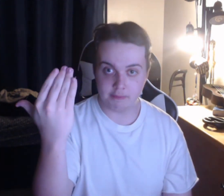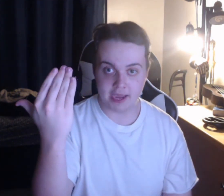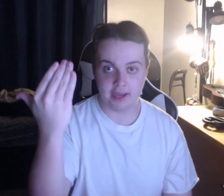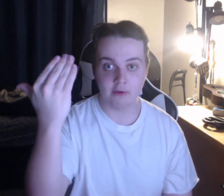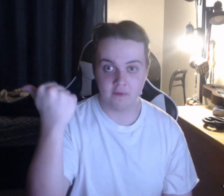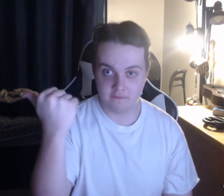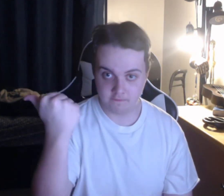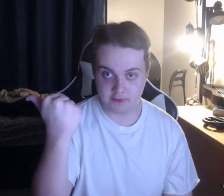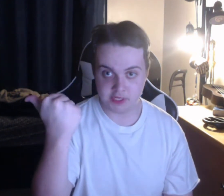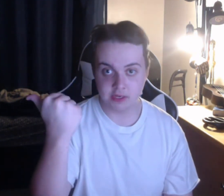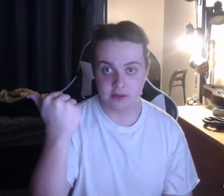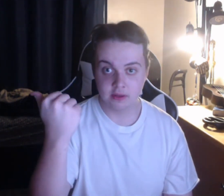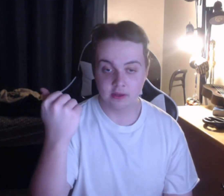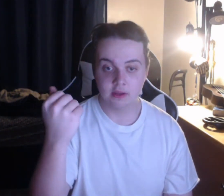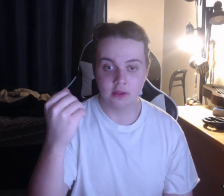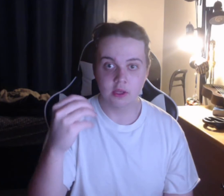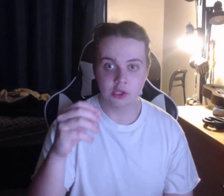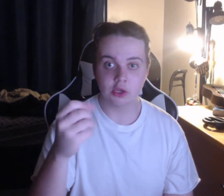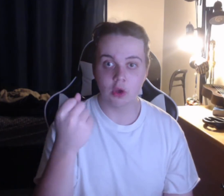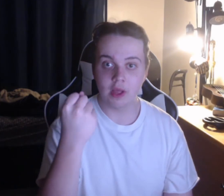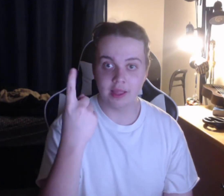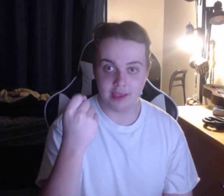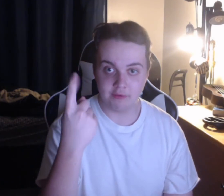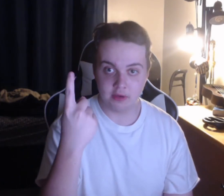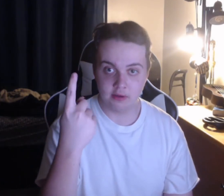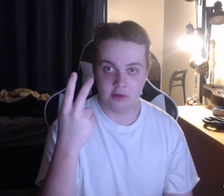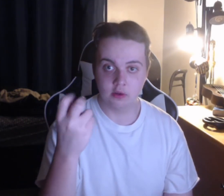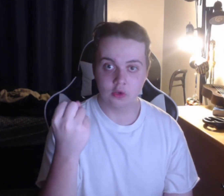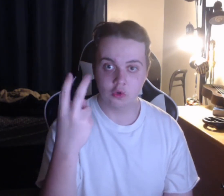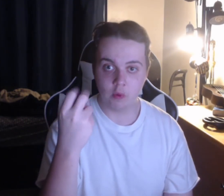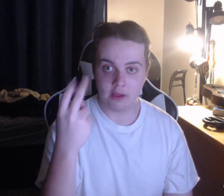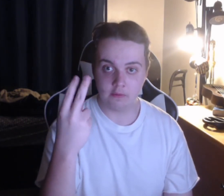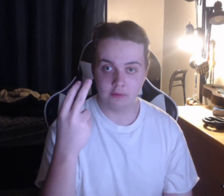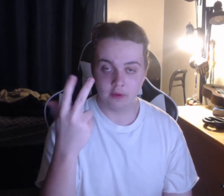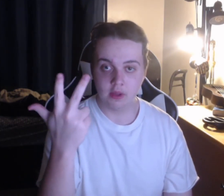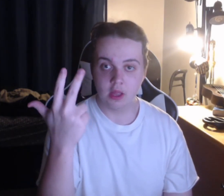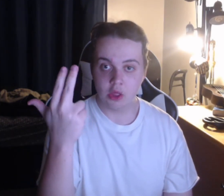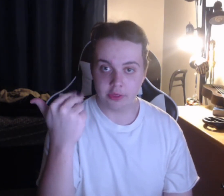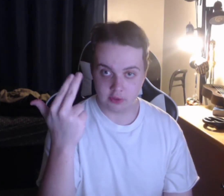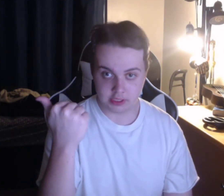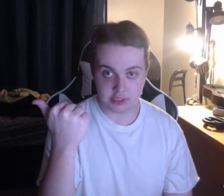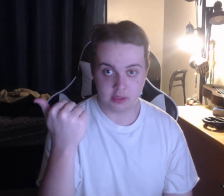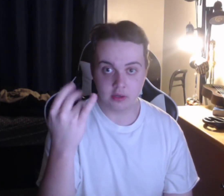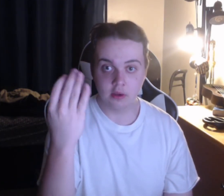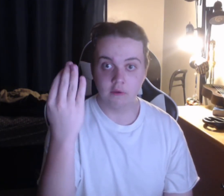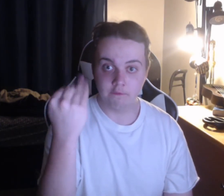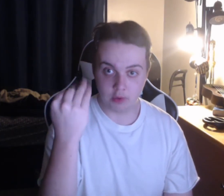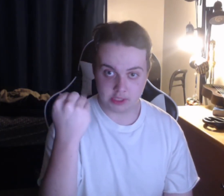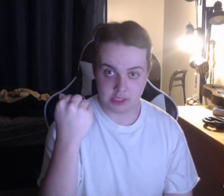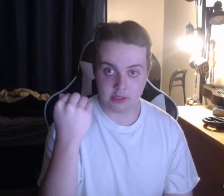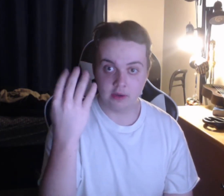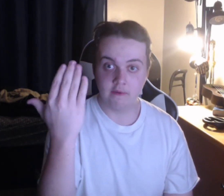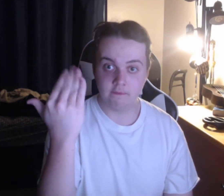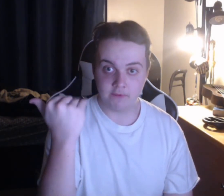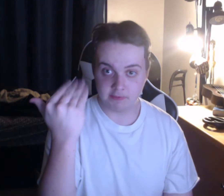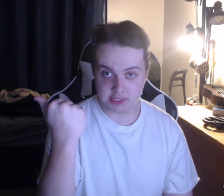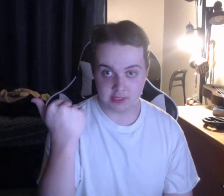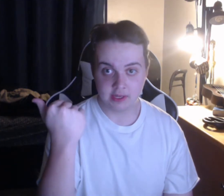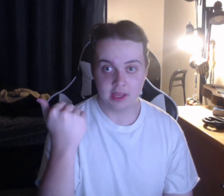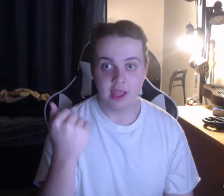out, 15. So you go 11, 12, 13, 14, 15. And then